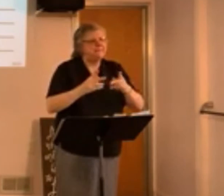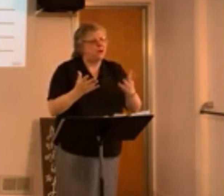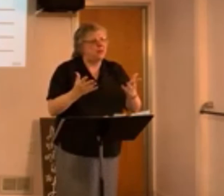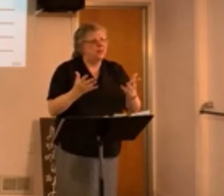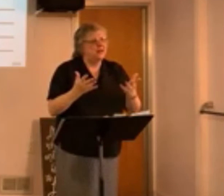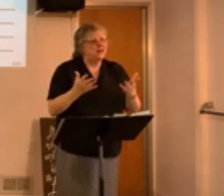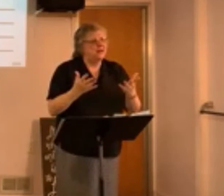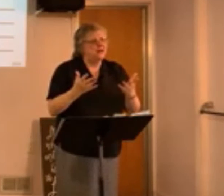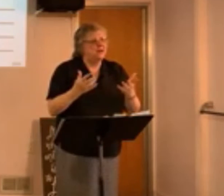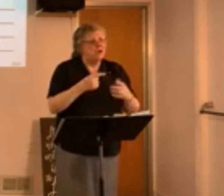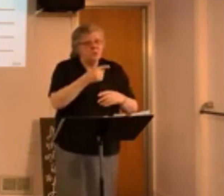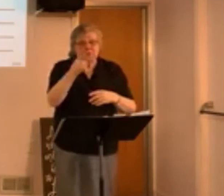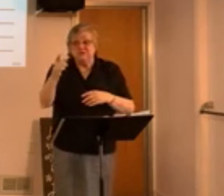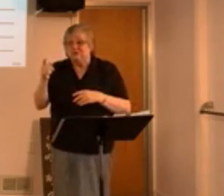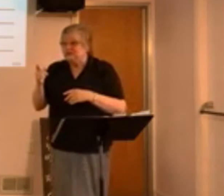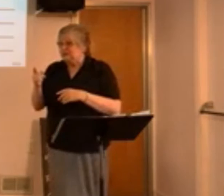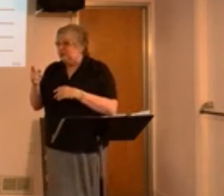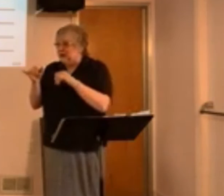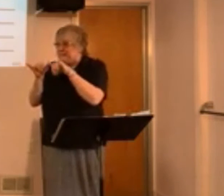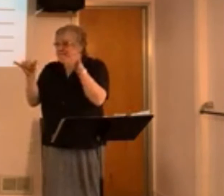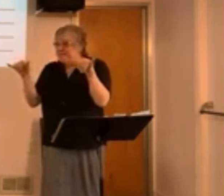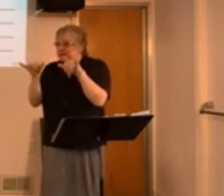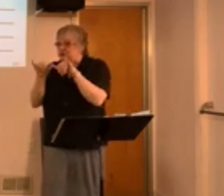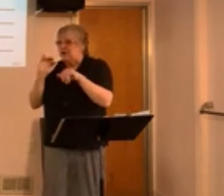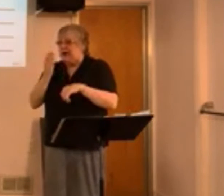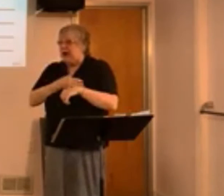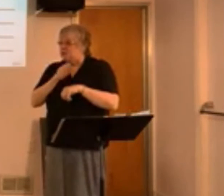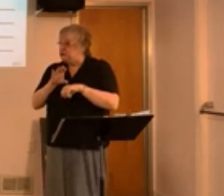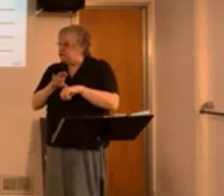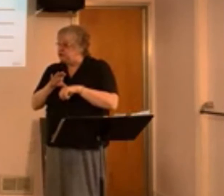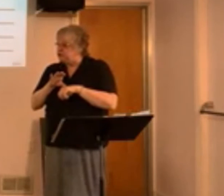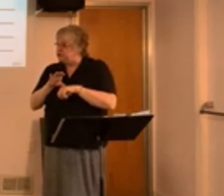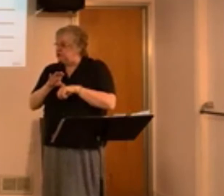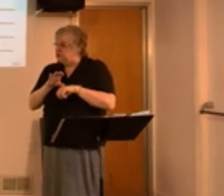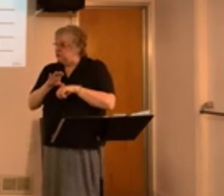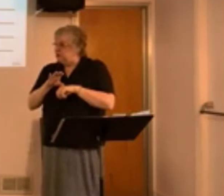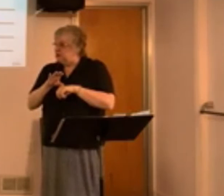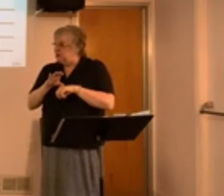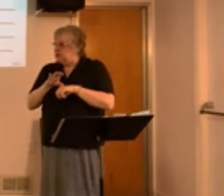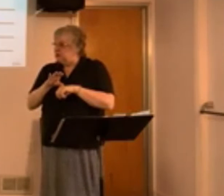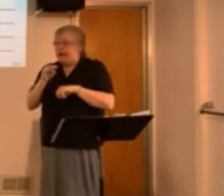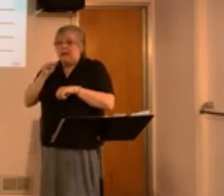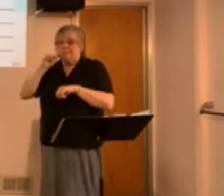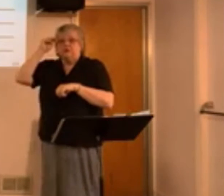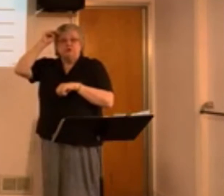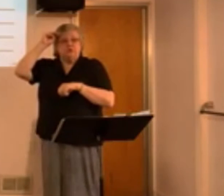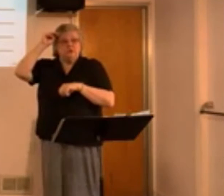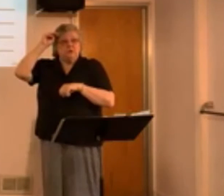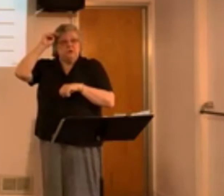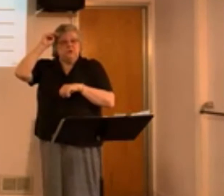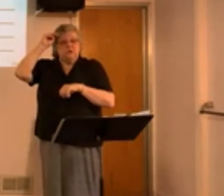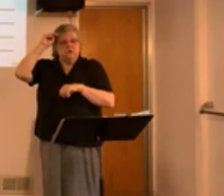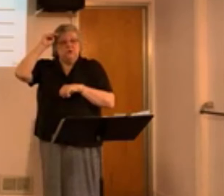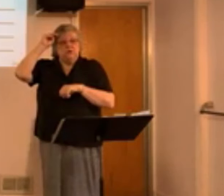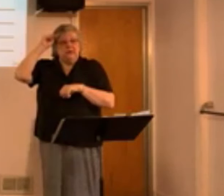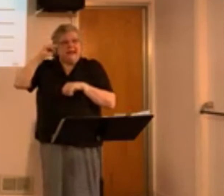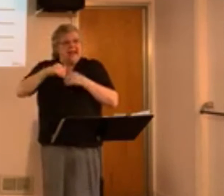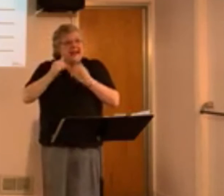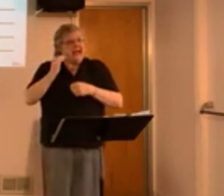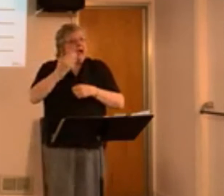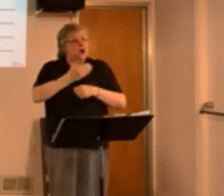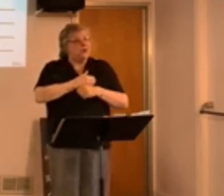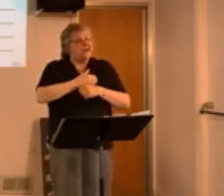Would you measure our church, how mature we are, and how